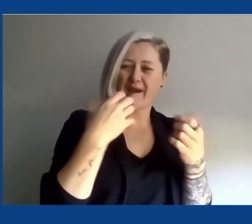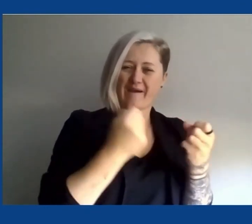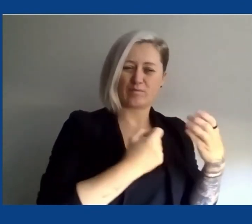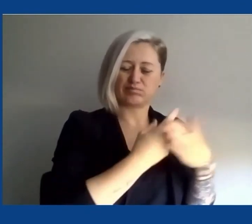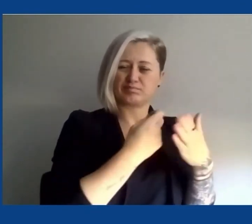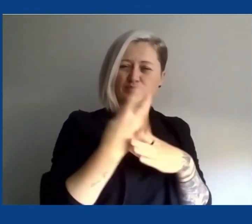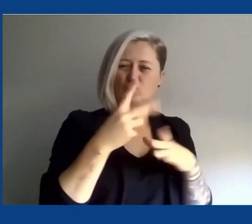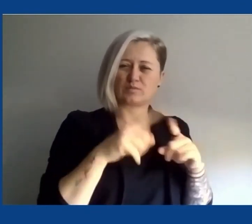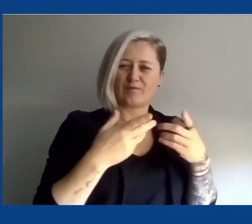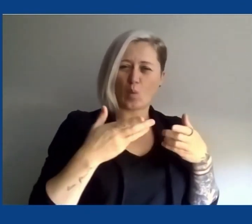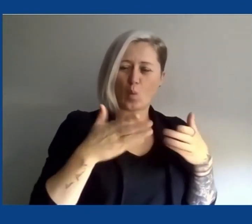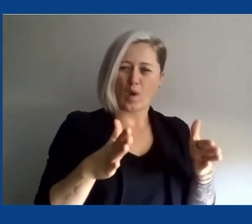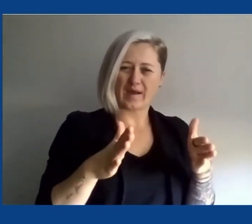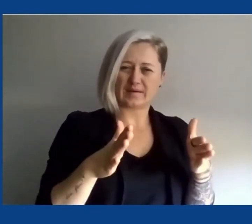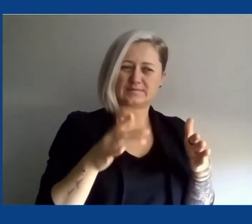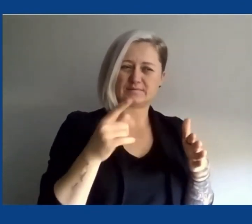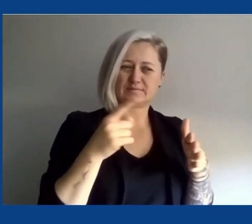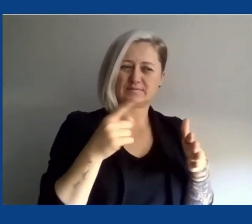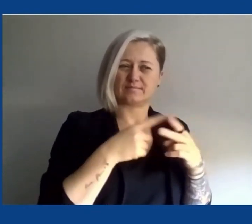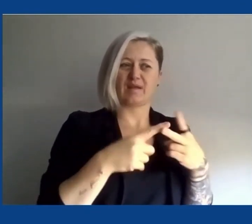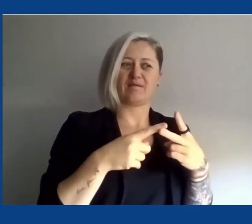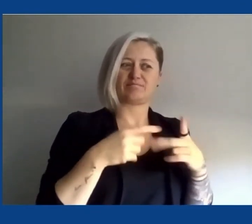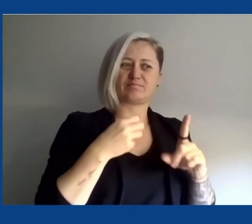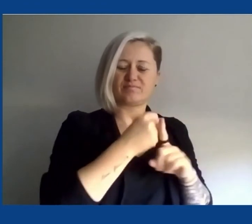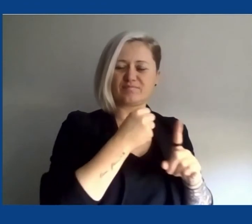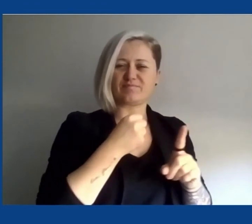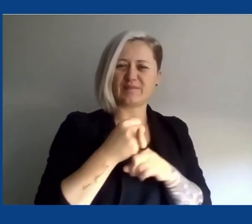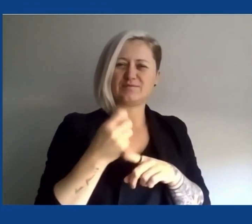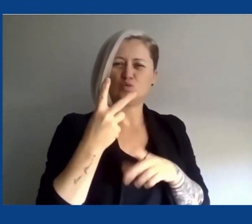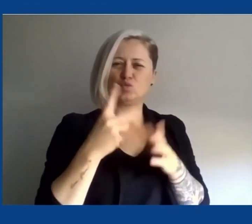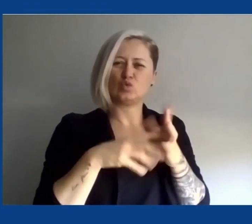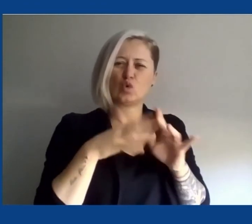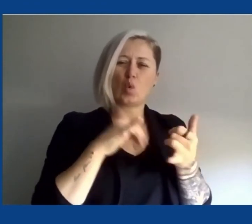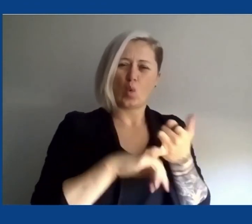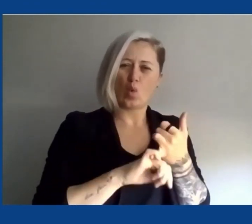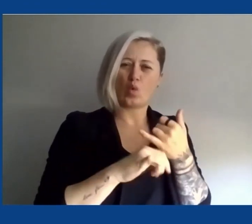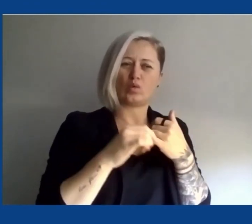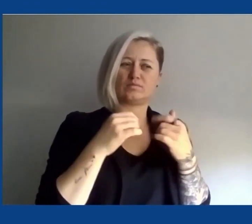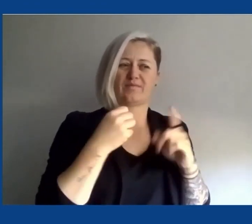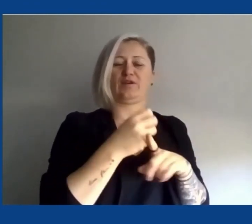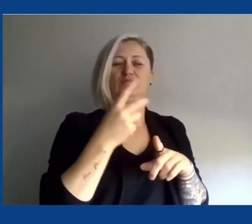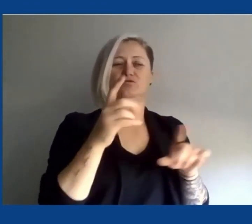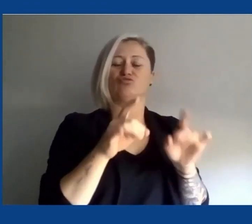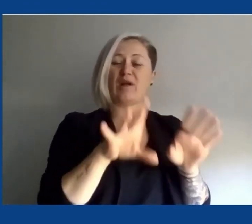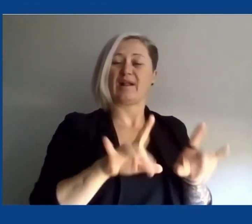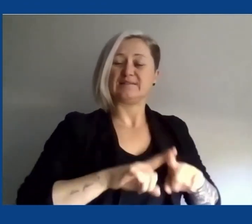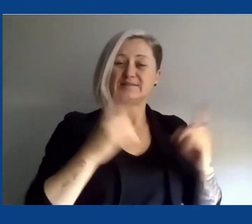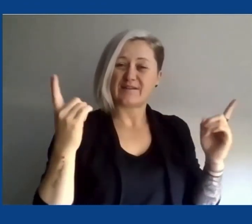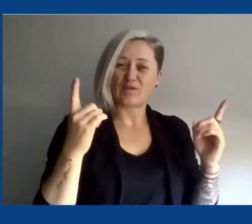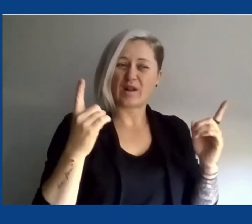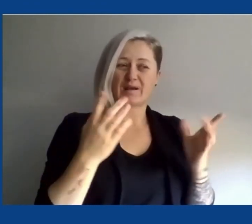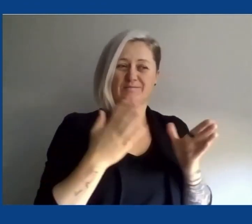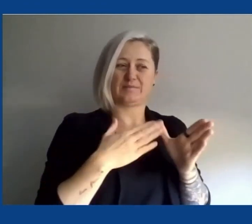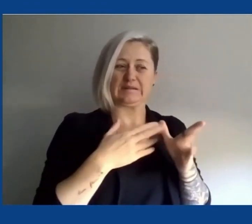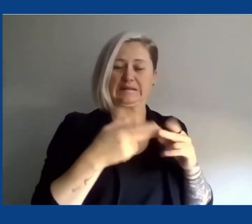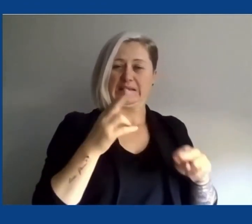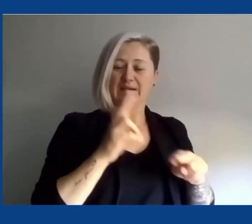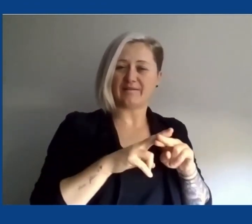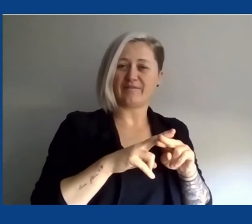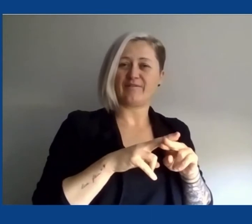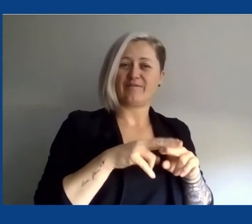practice. They are effectively two laws treating Australians differently depending on whether they are or appear to be